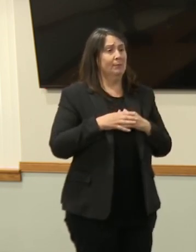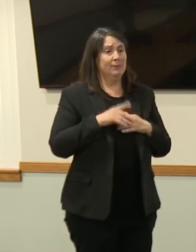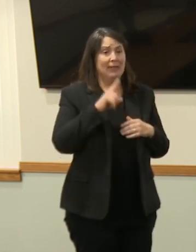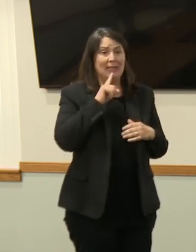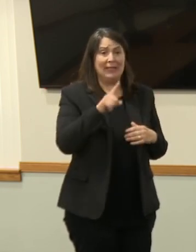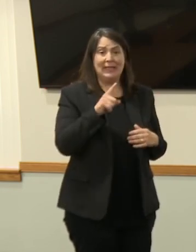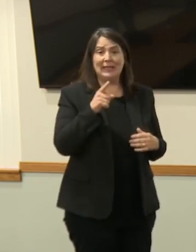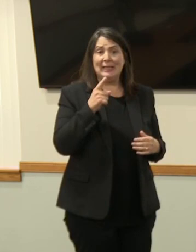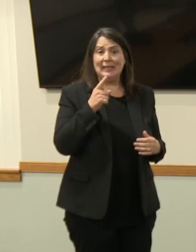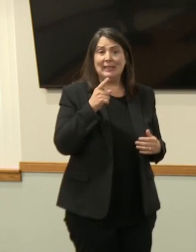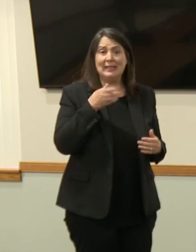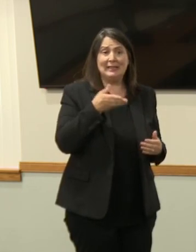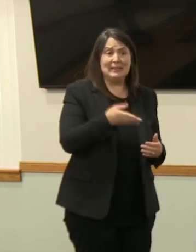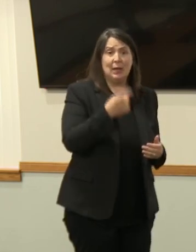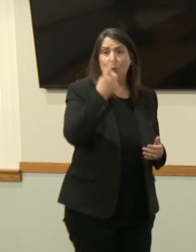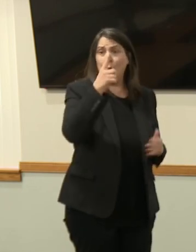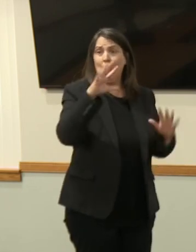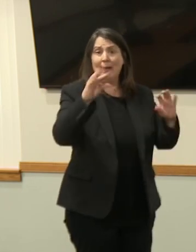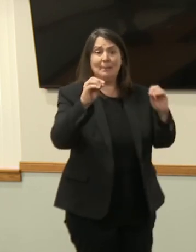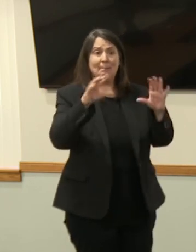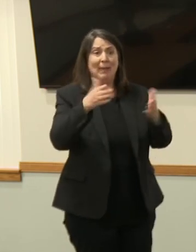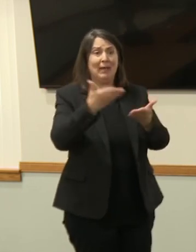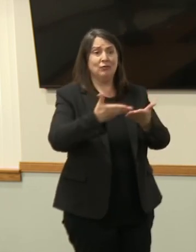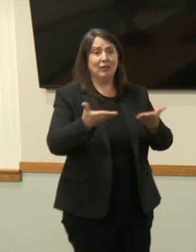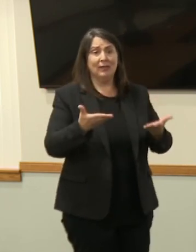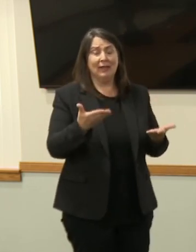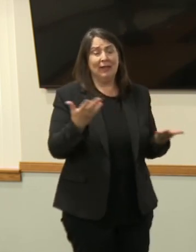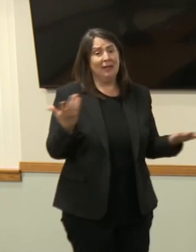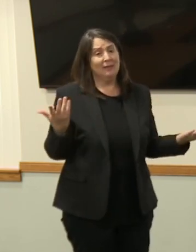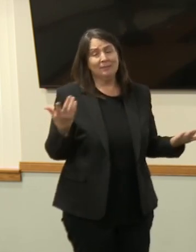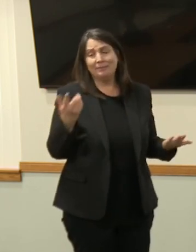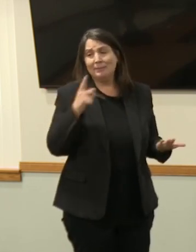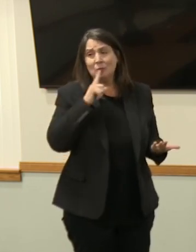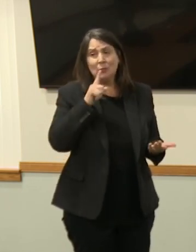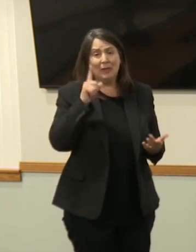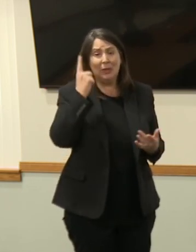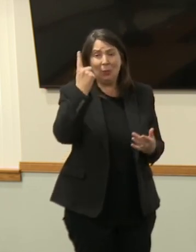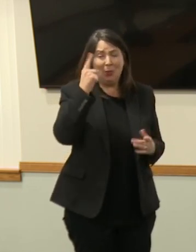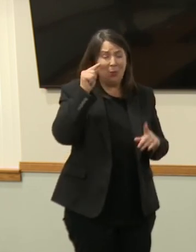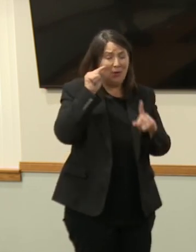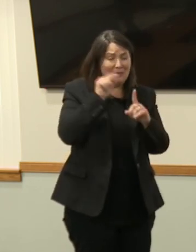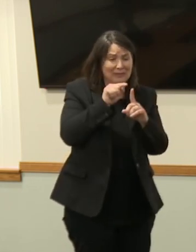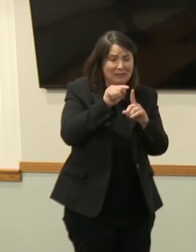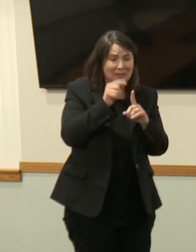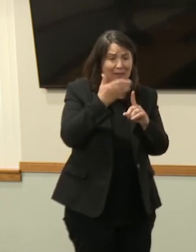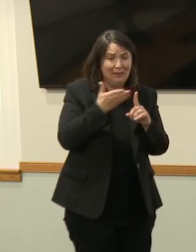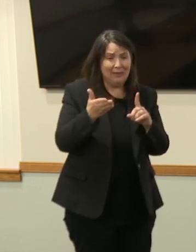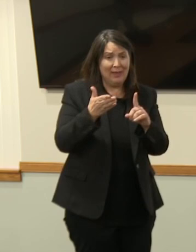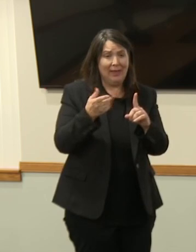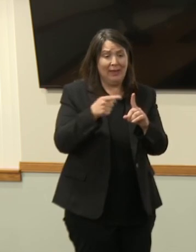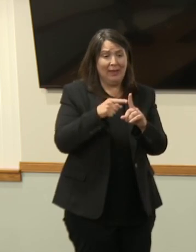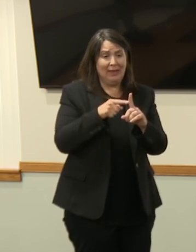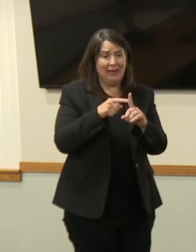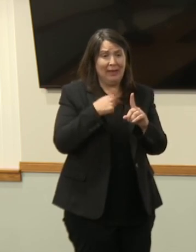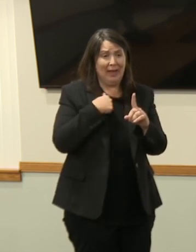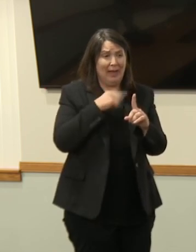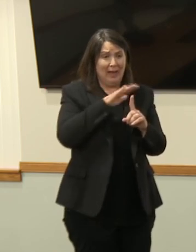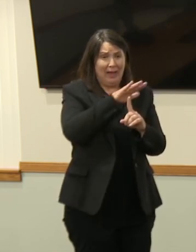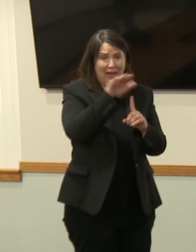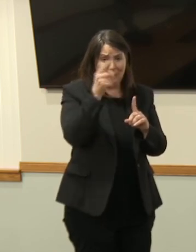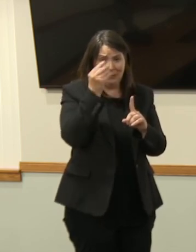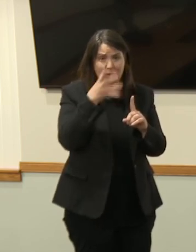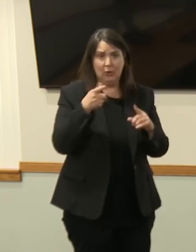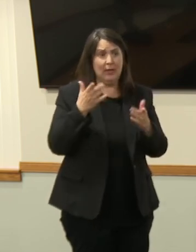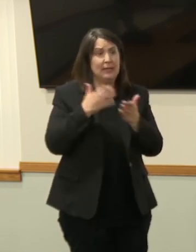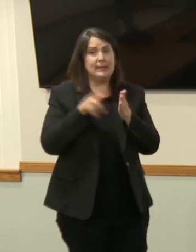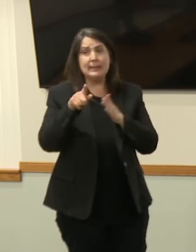this is this was the kind of key point of it? I think the thing to recognize is that often people will tell me, I don't know anyone that's in a